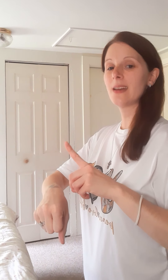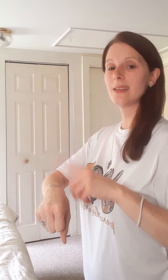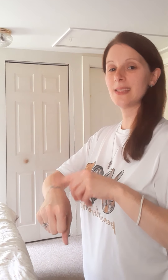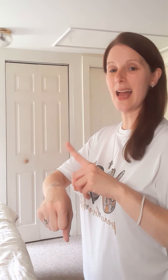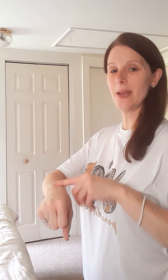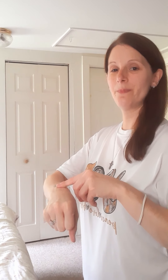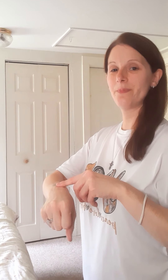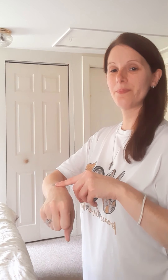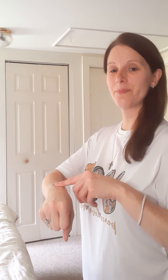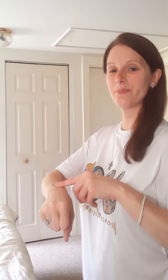Time.